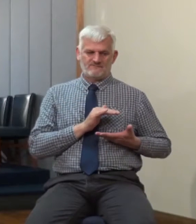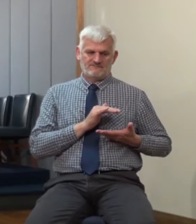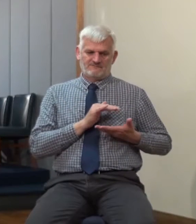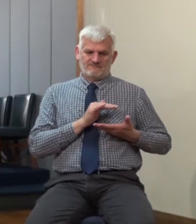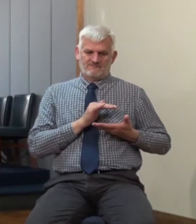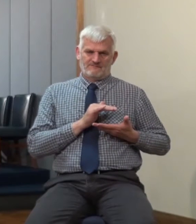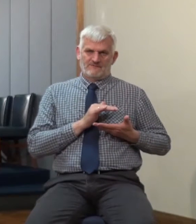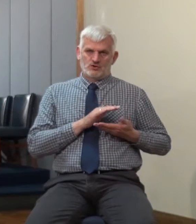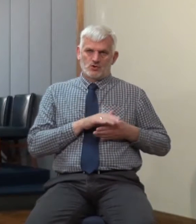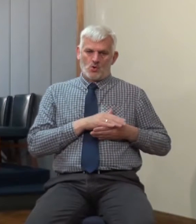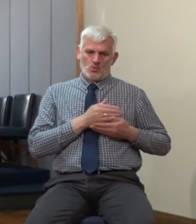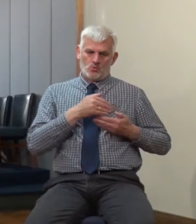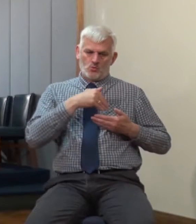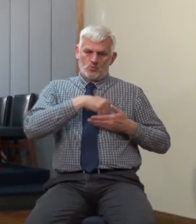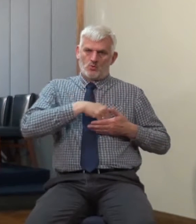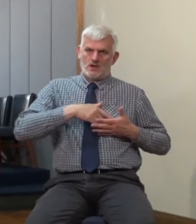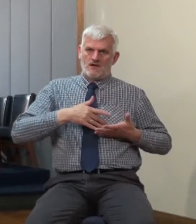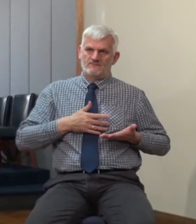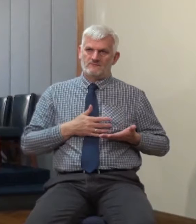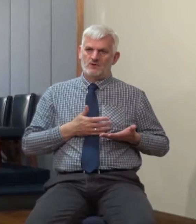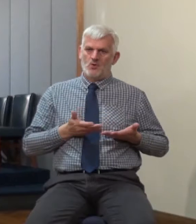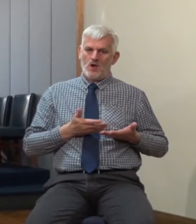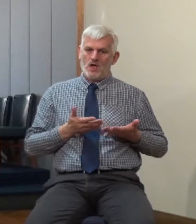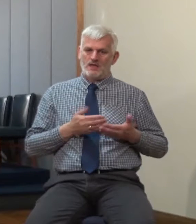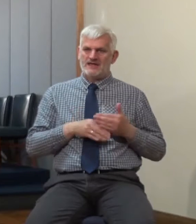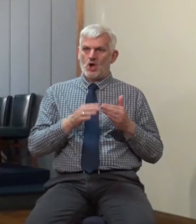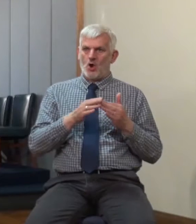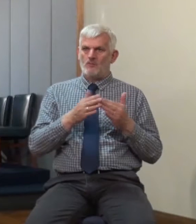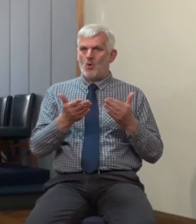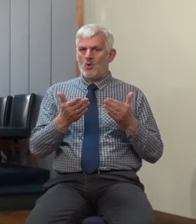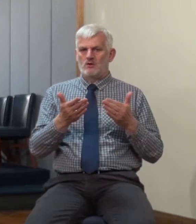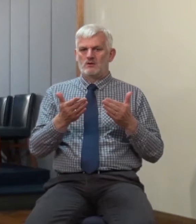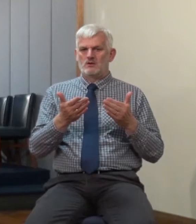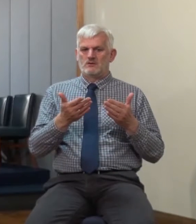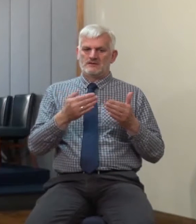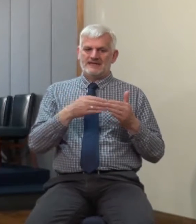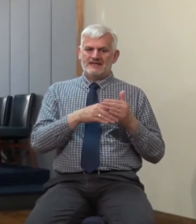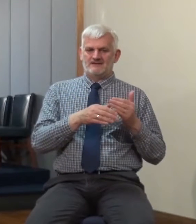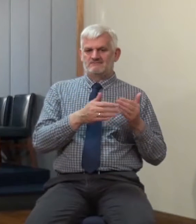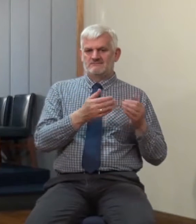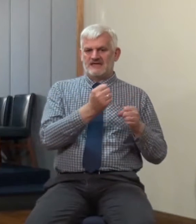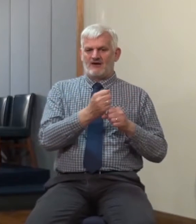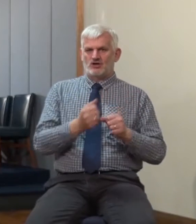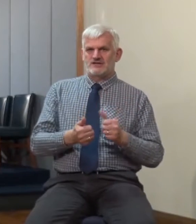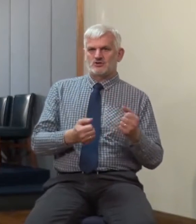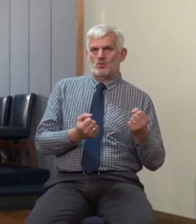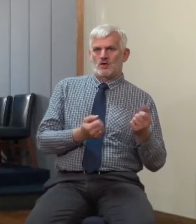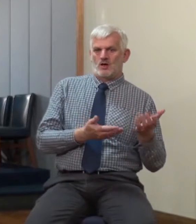in the garage, or anywhere. I let idols easily taking my time and attention maybe some